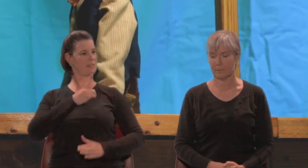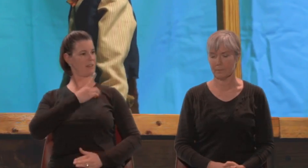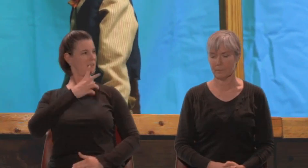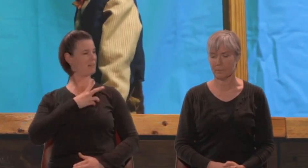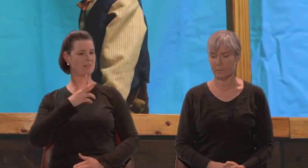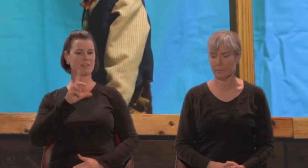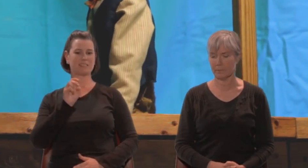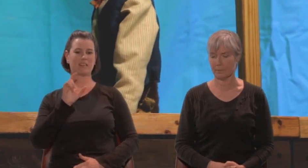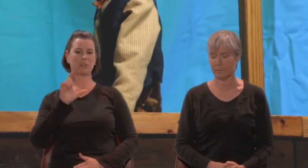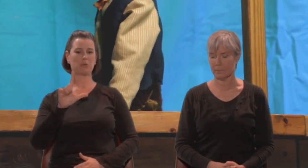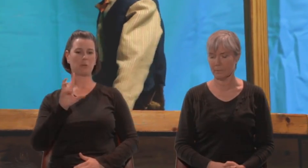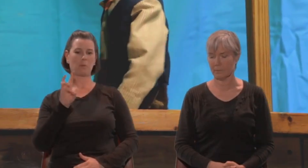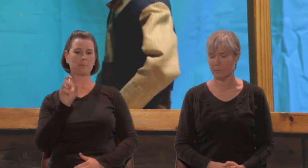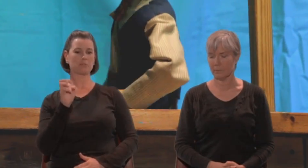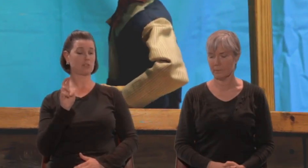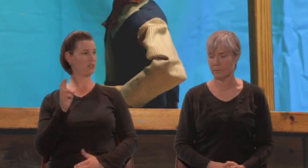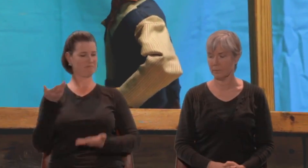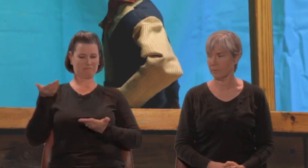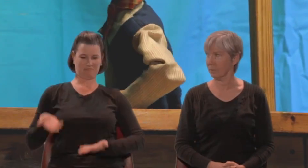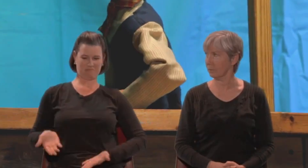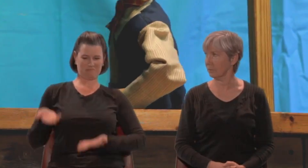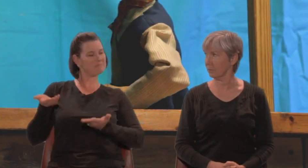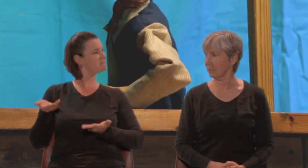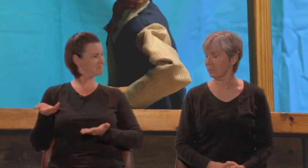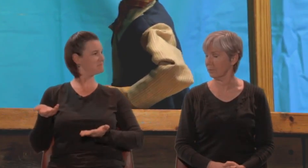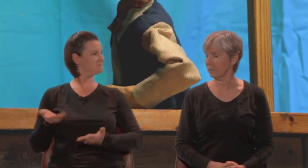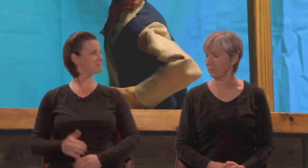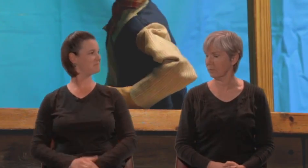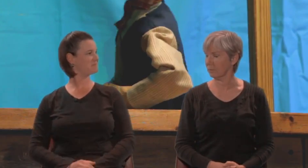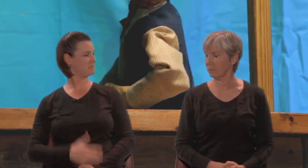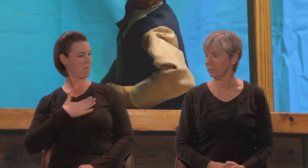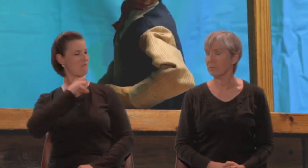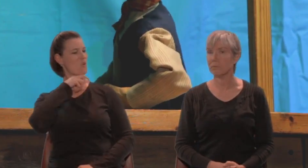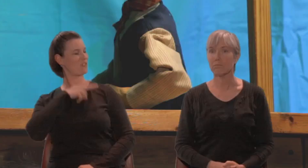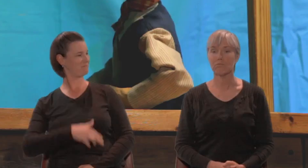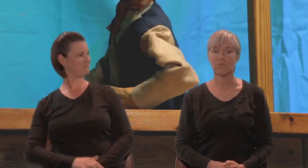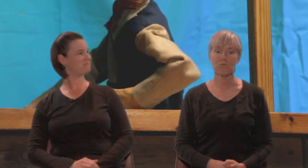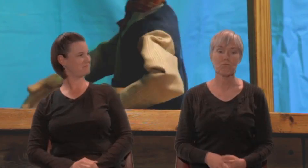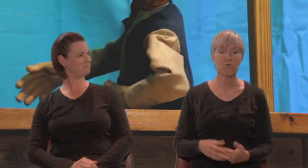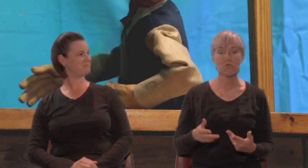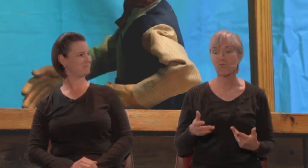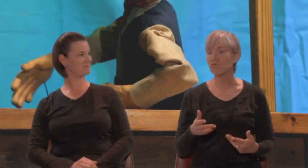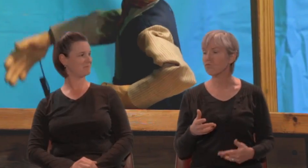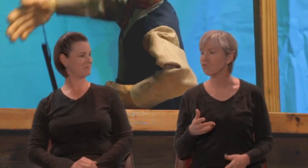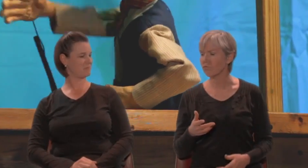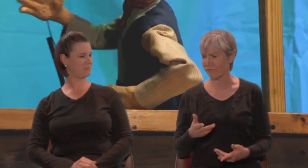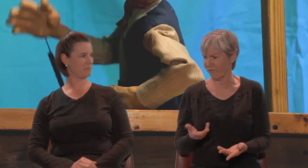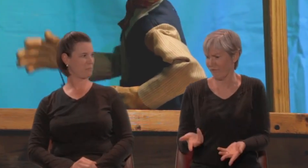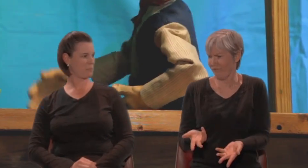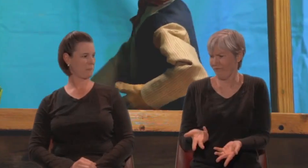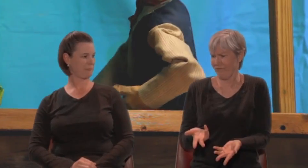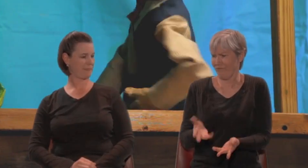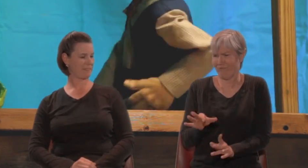very frog of which you speak. Ribbit. Well, I don't see no points about